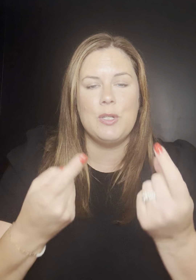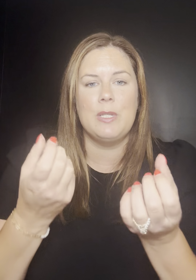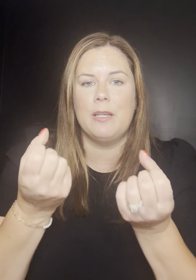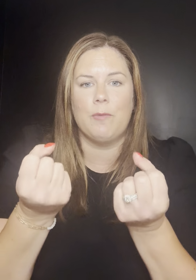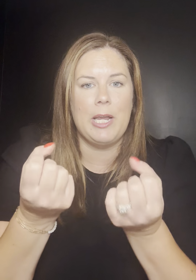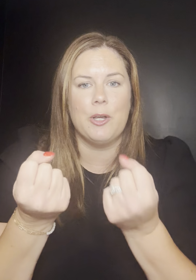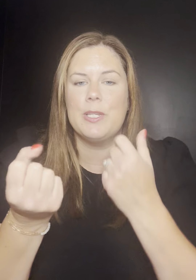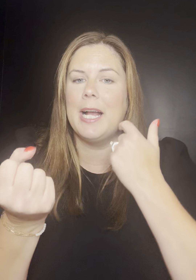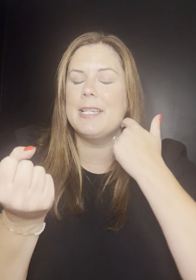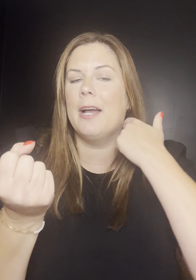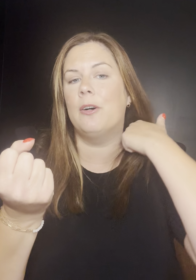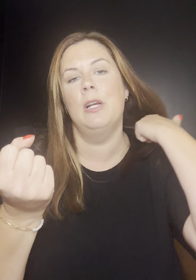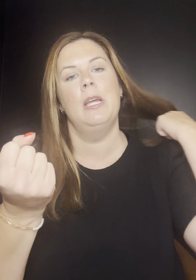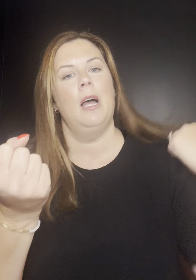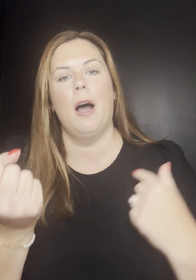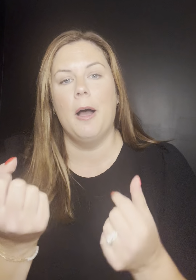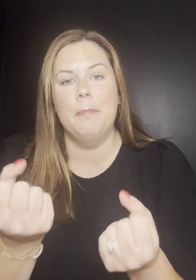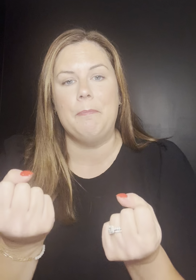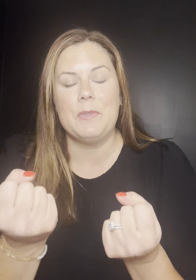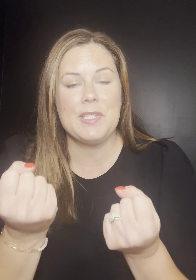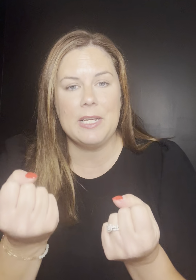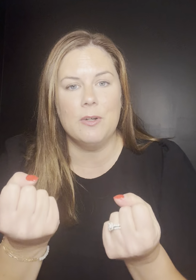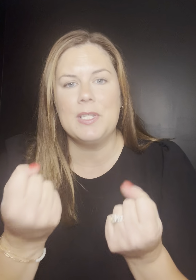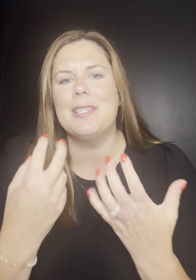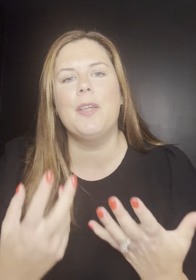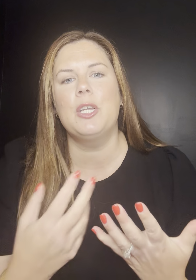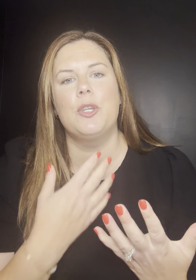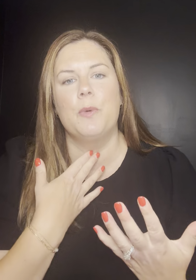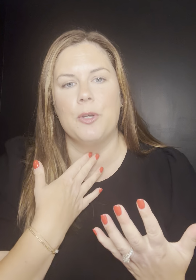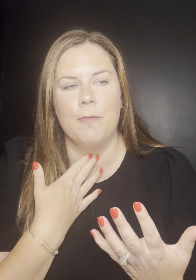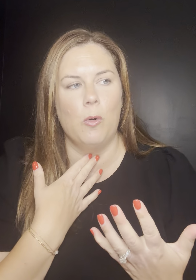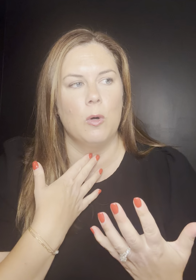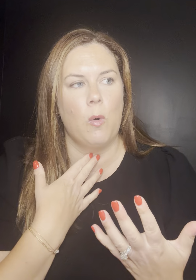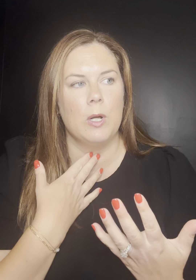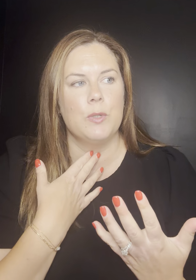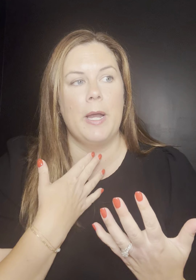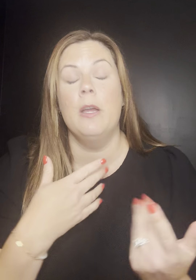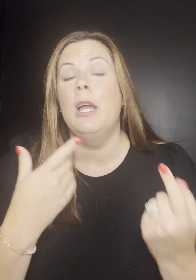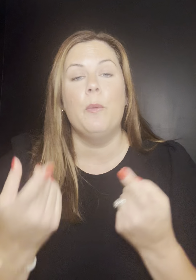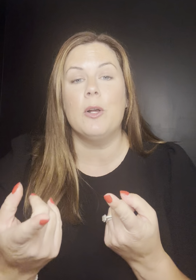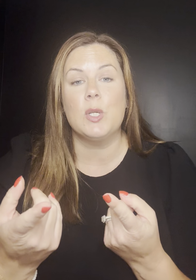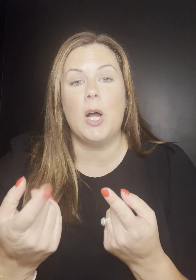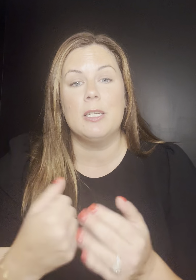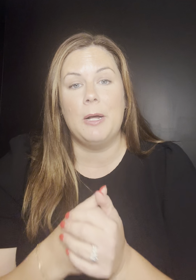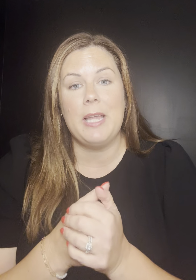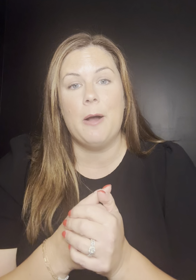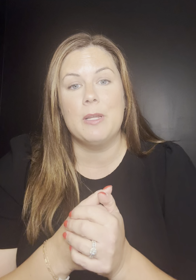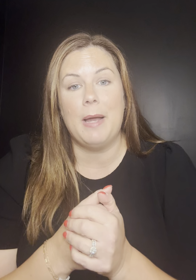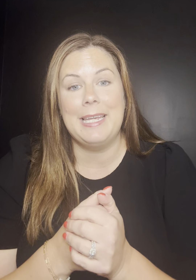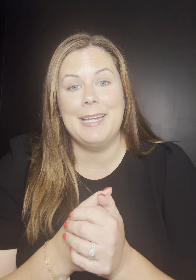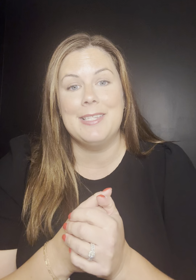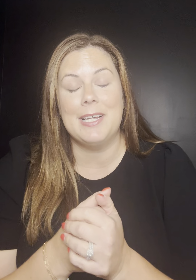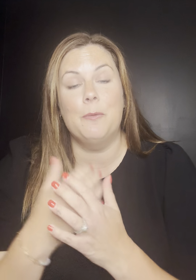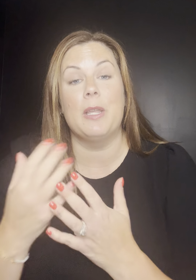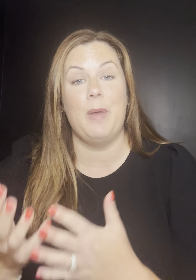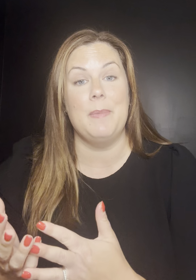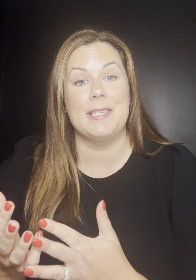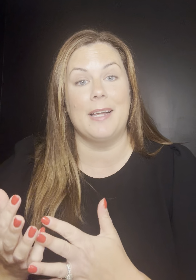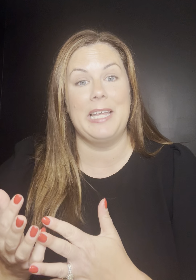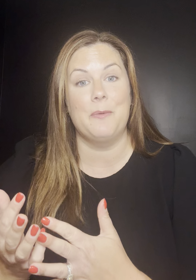using your tactile skills has nothing to do with your vocal cords, right? We also talked about that with my kids with baby sign language.